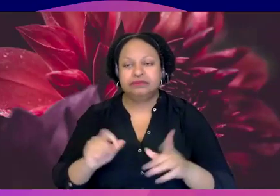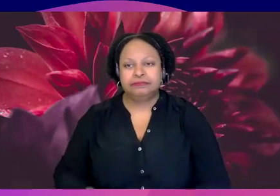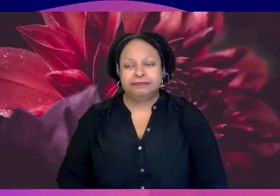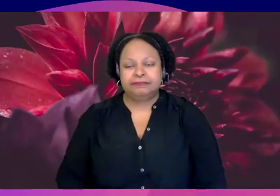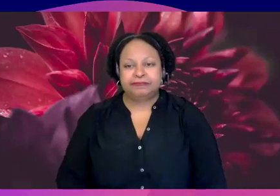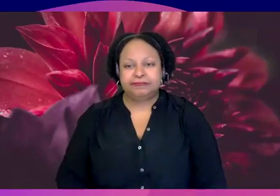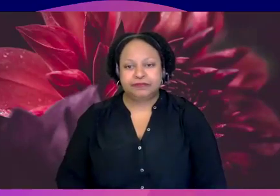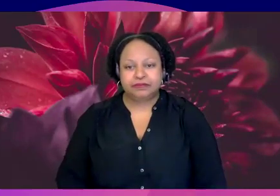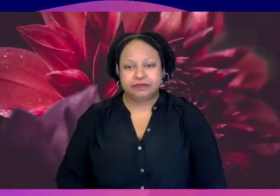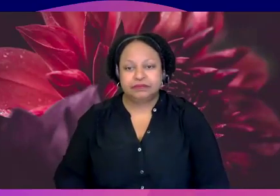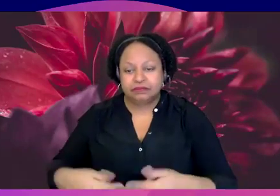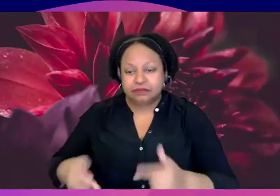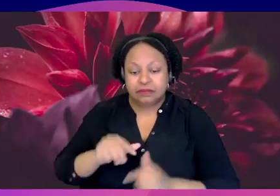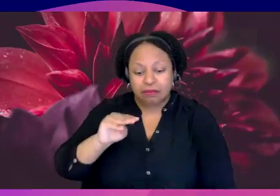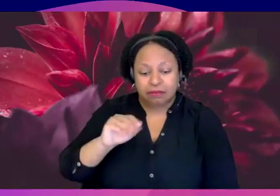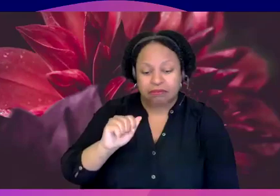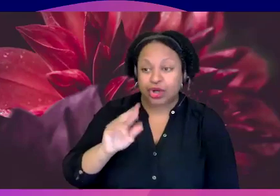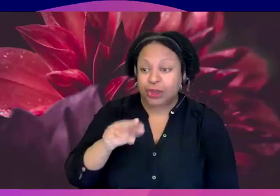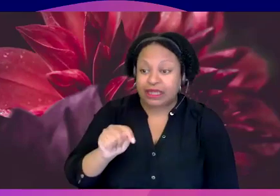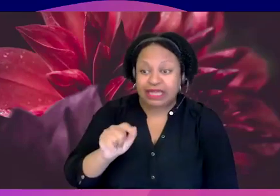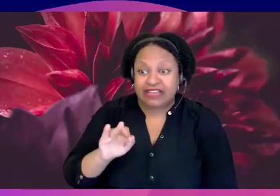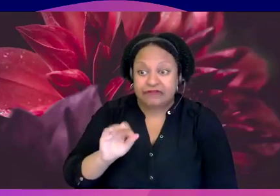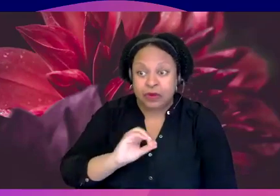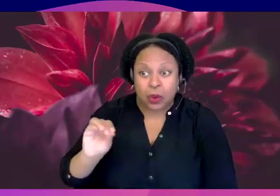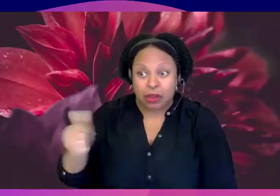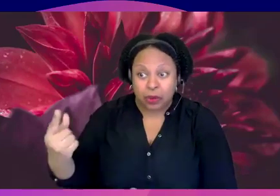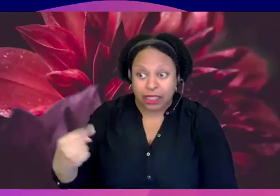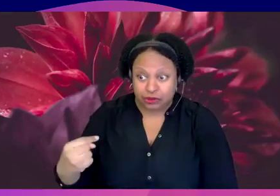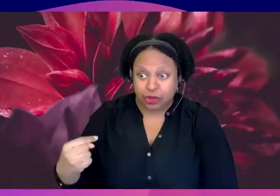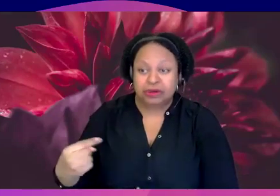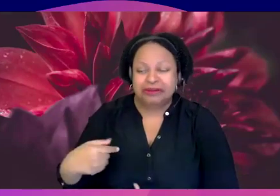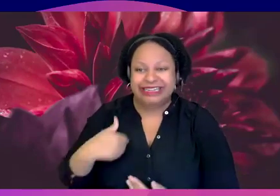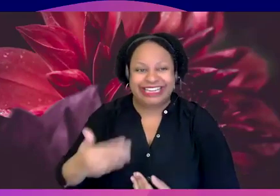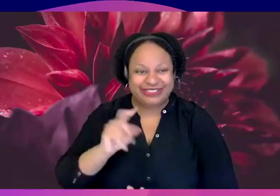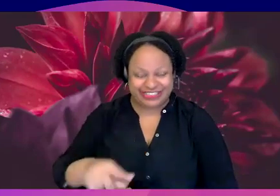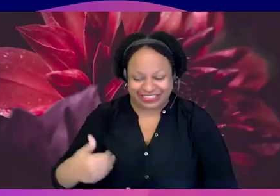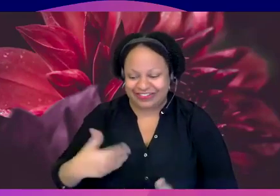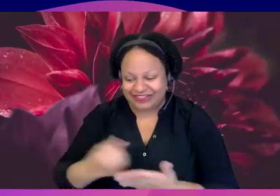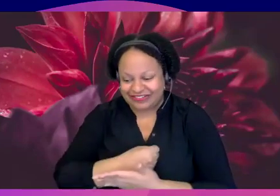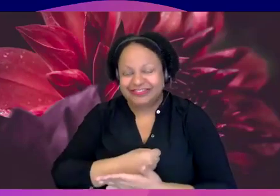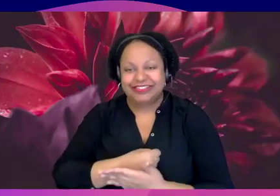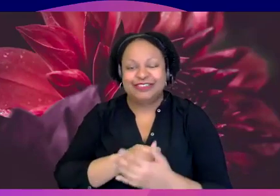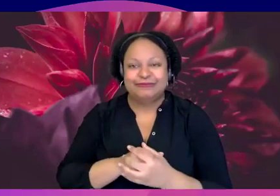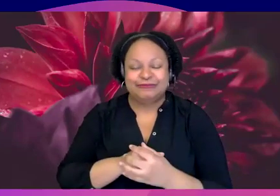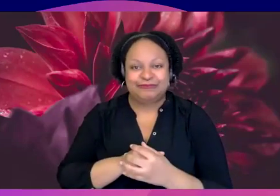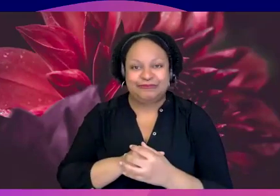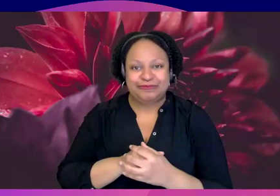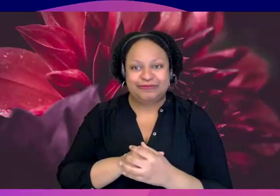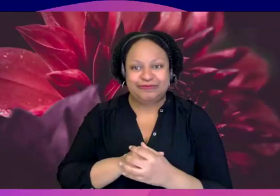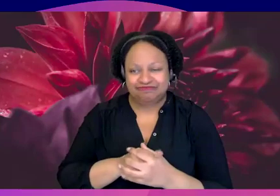I'll move us if the others we can move on to some other questions as well from the audience.